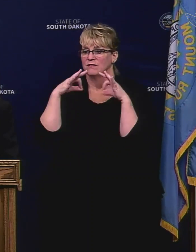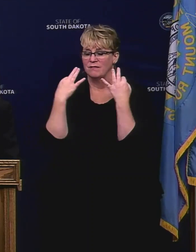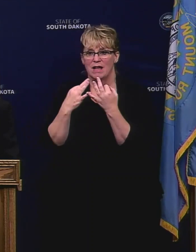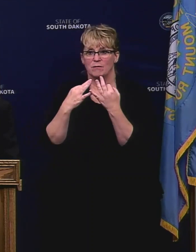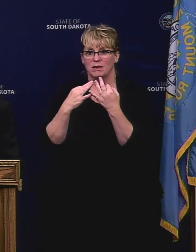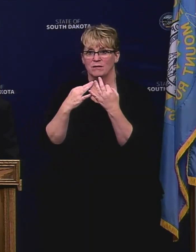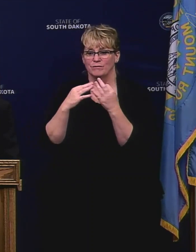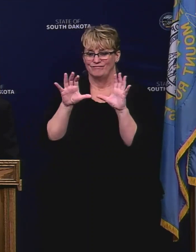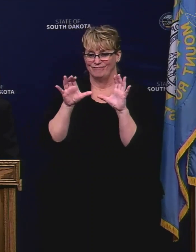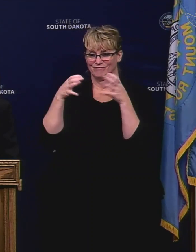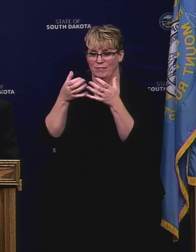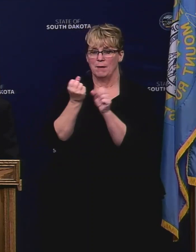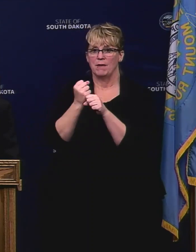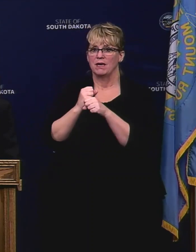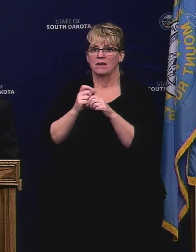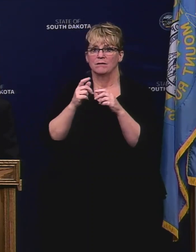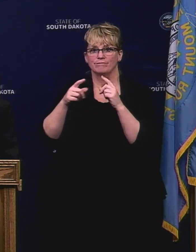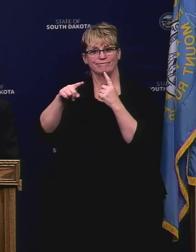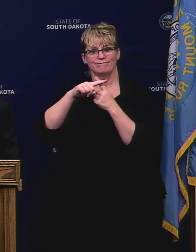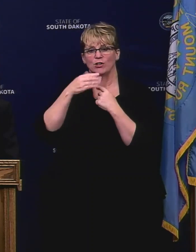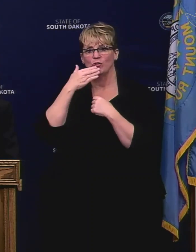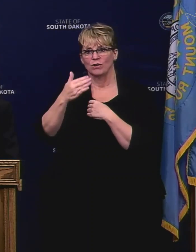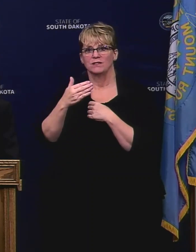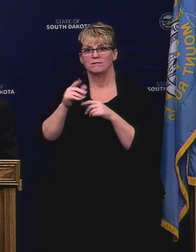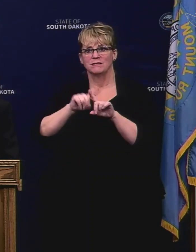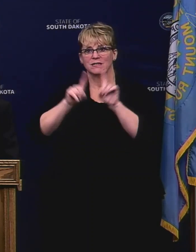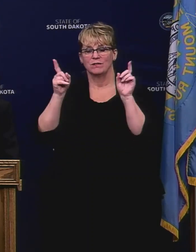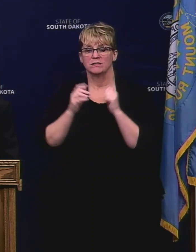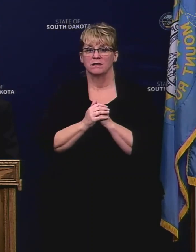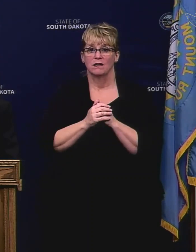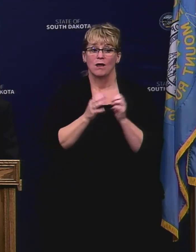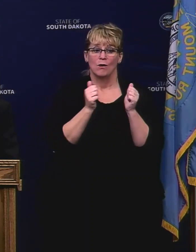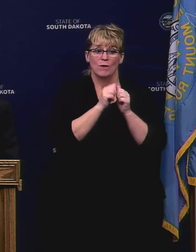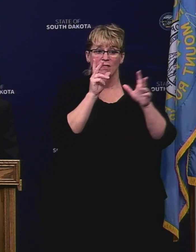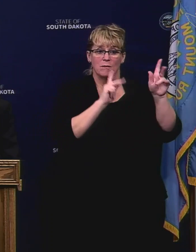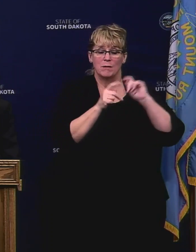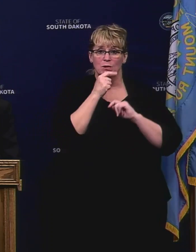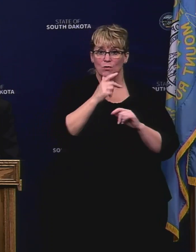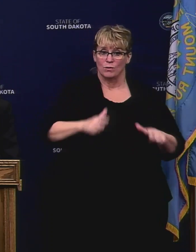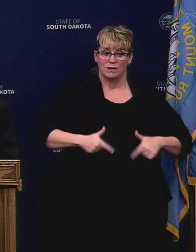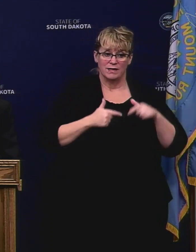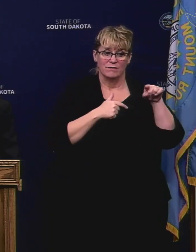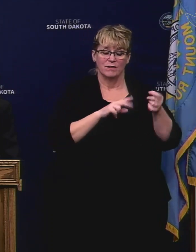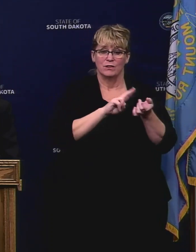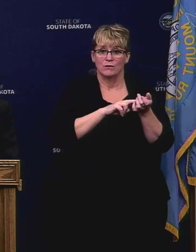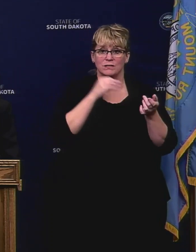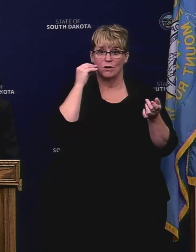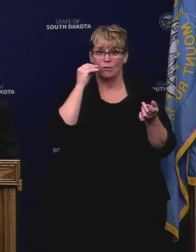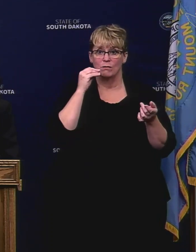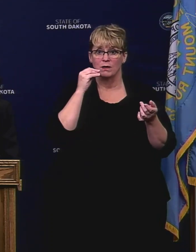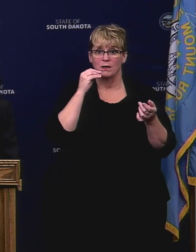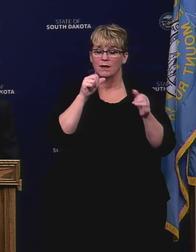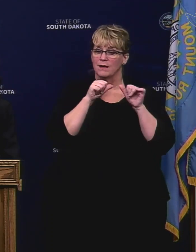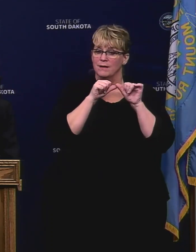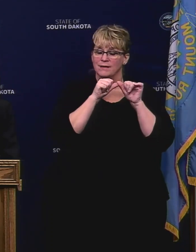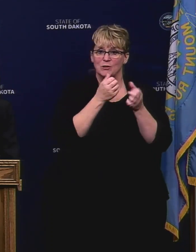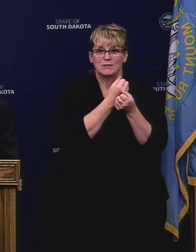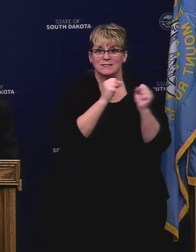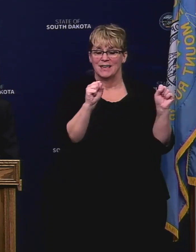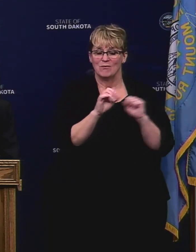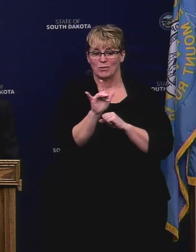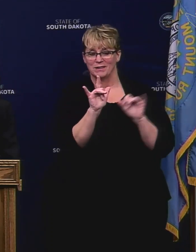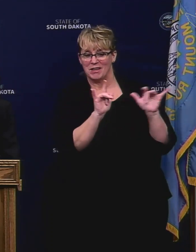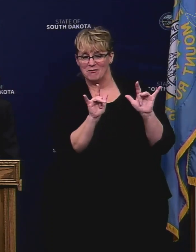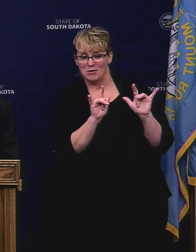families, they all make a big difference. So thank you. And to the residents in these nursing homes, stay safe, hang in there. We